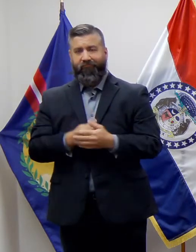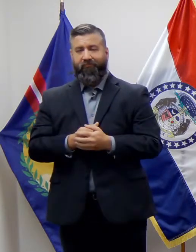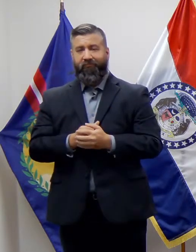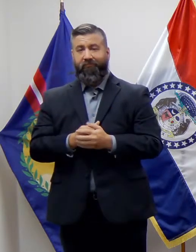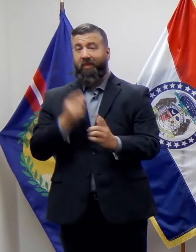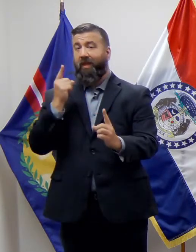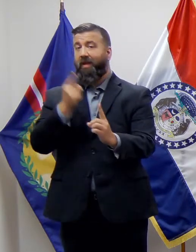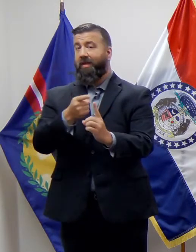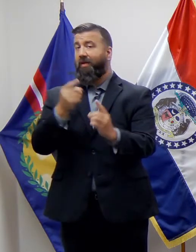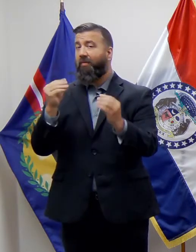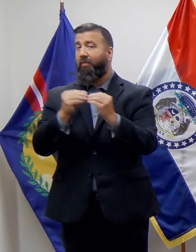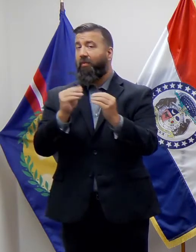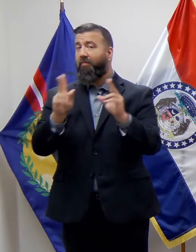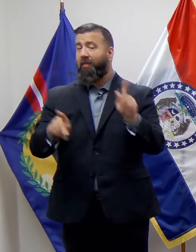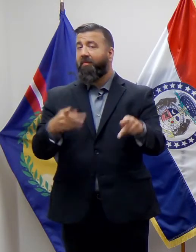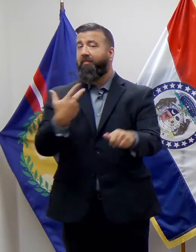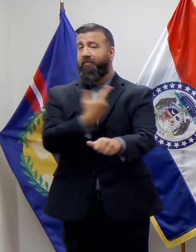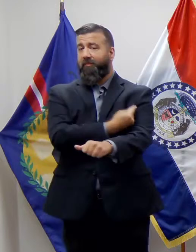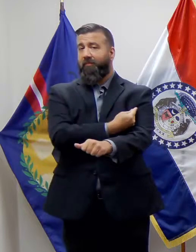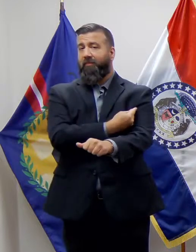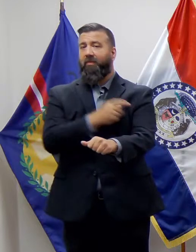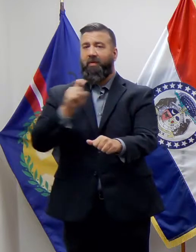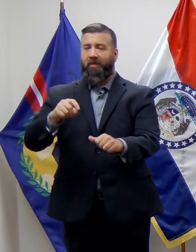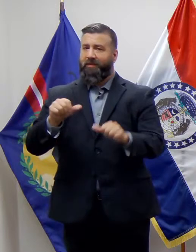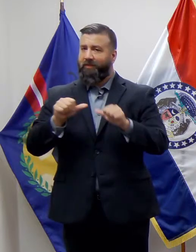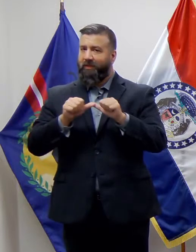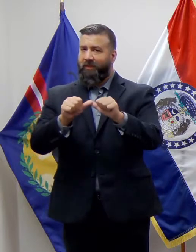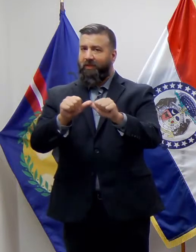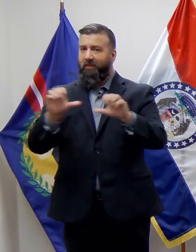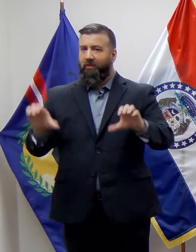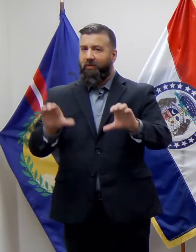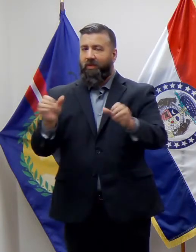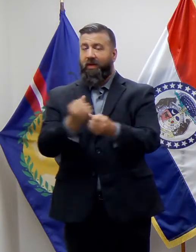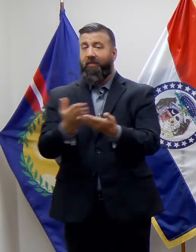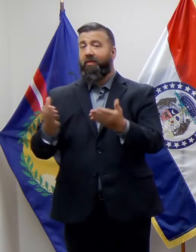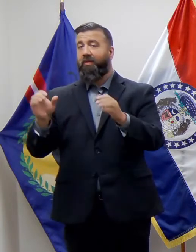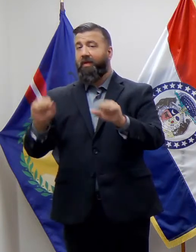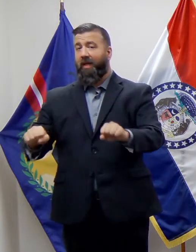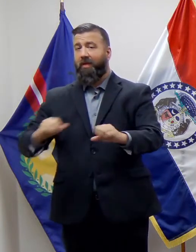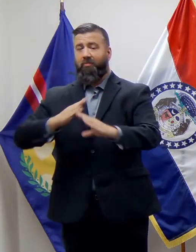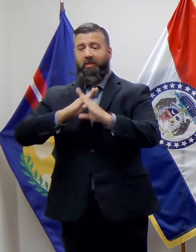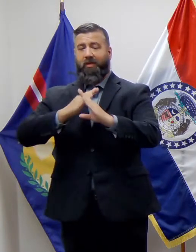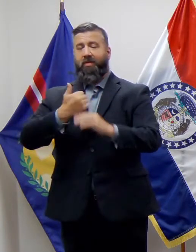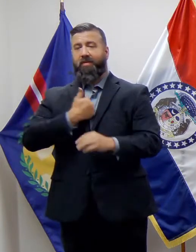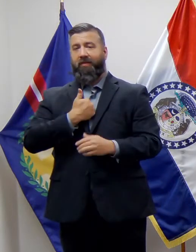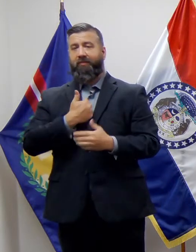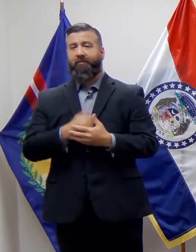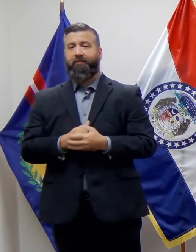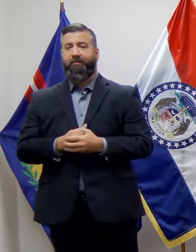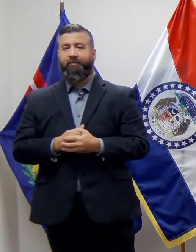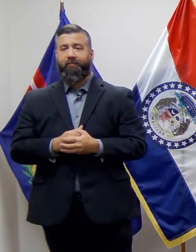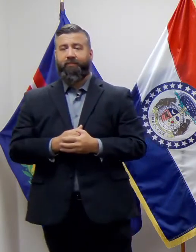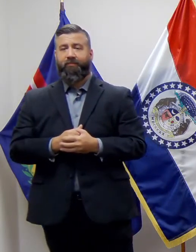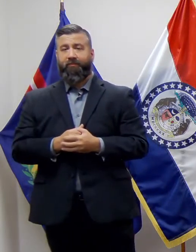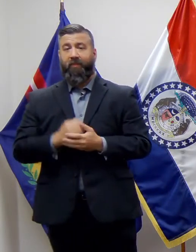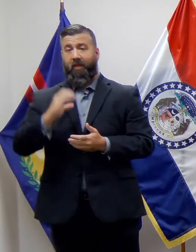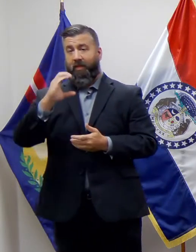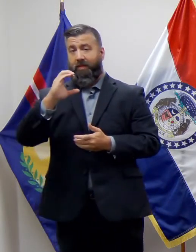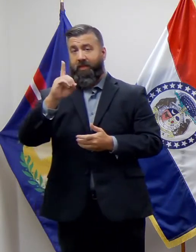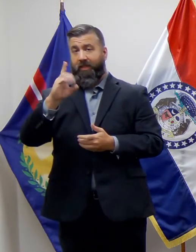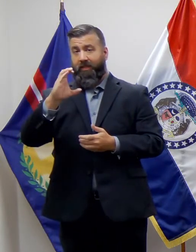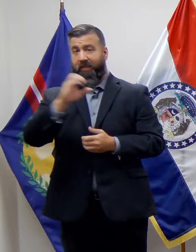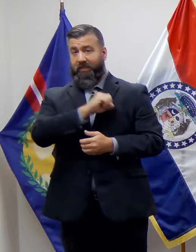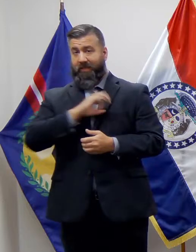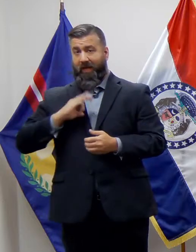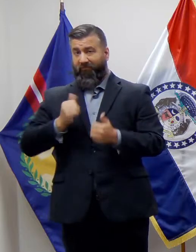get vaccinated, we all must continue doing what we can to protect ourselves and others. As the head of the CDC said